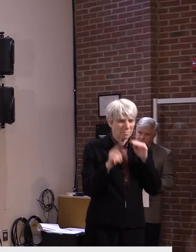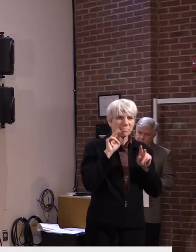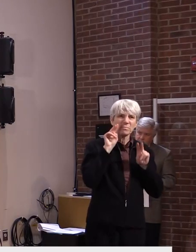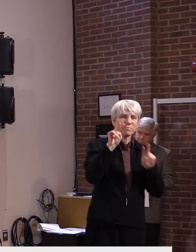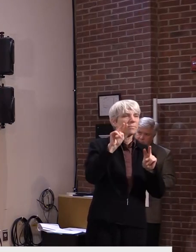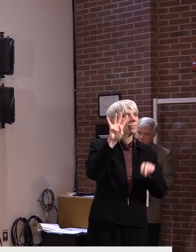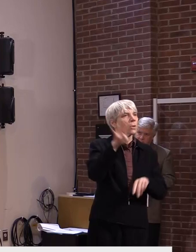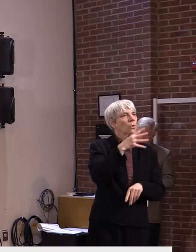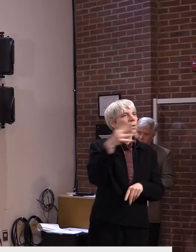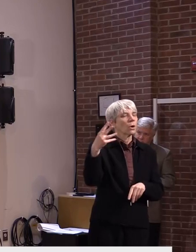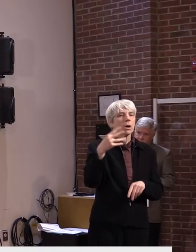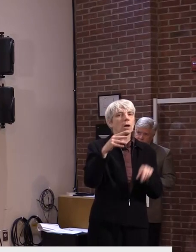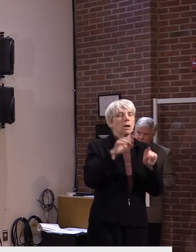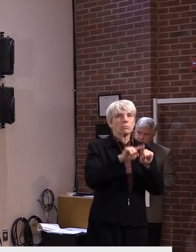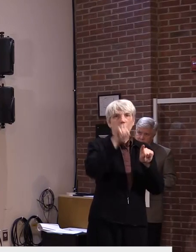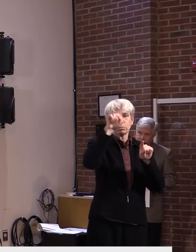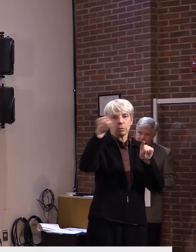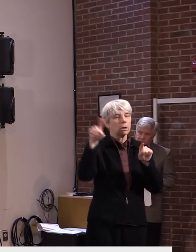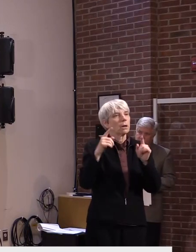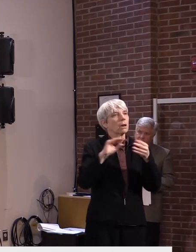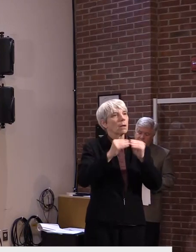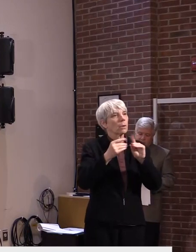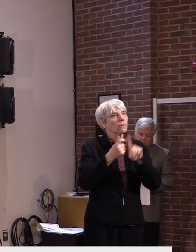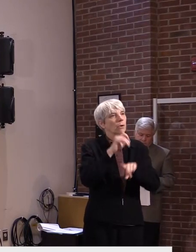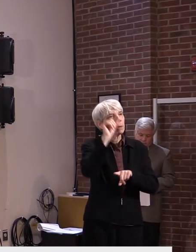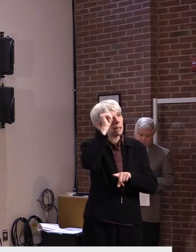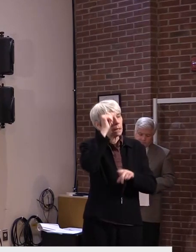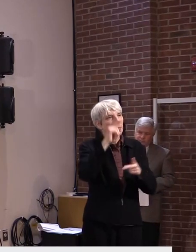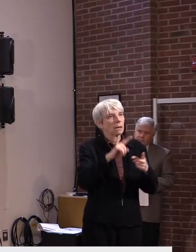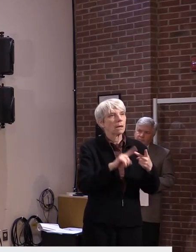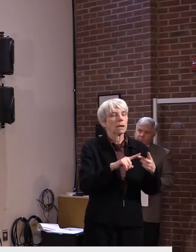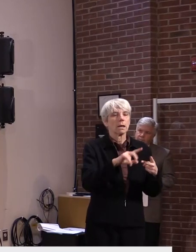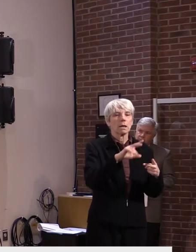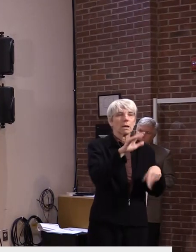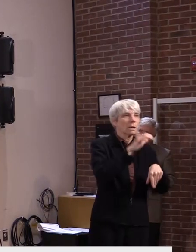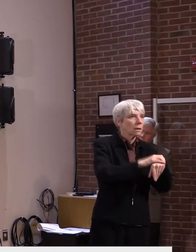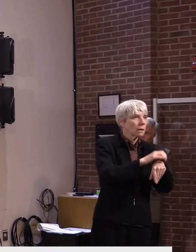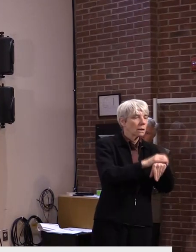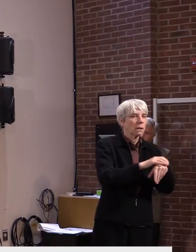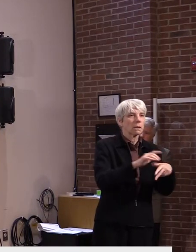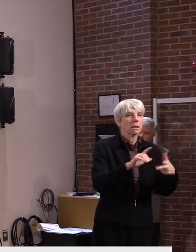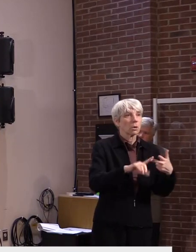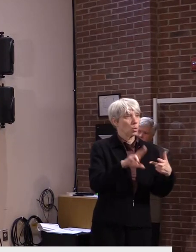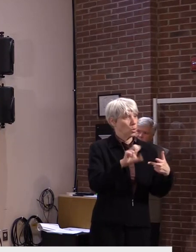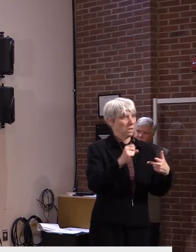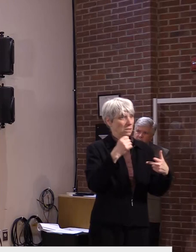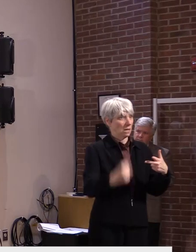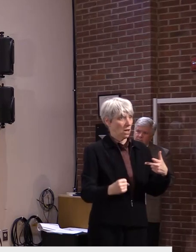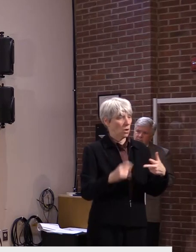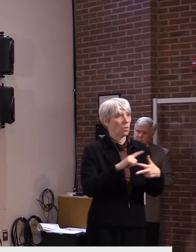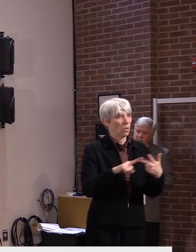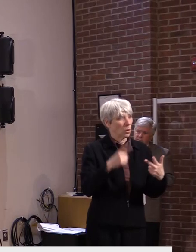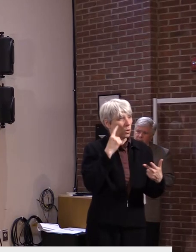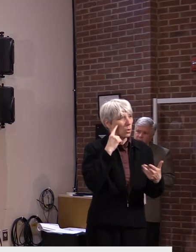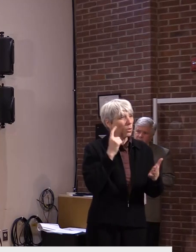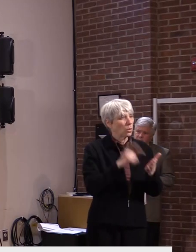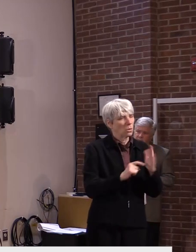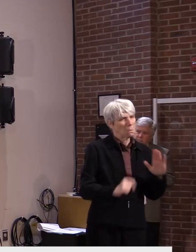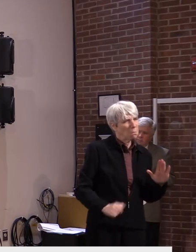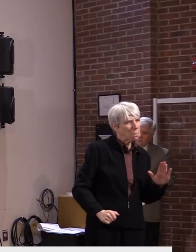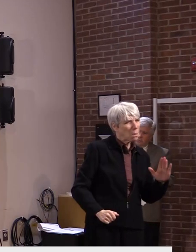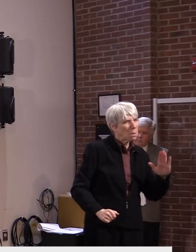from the UK, from the south in our country, you see these very steep going